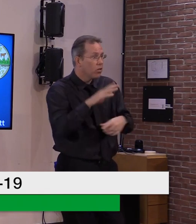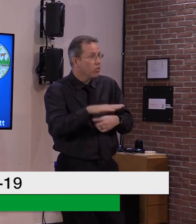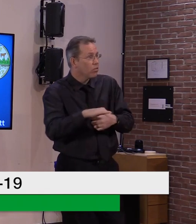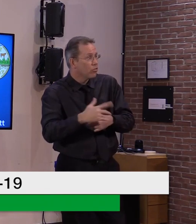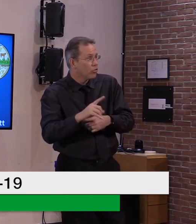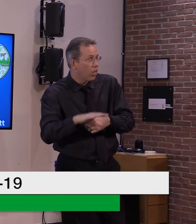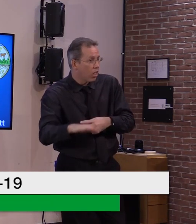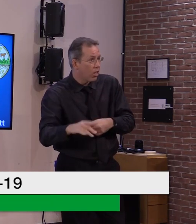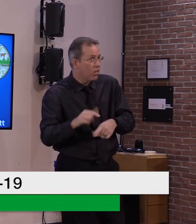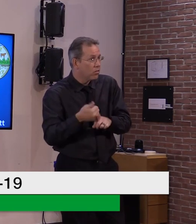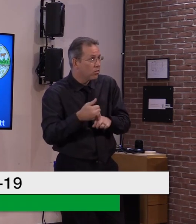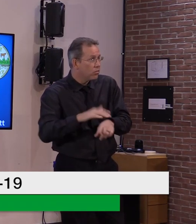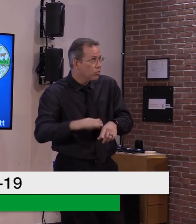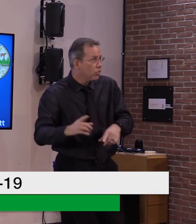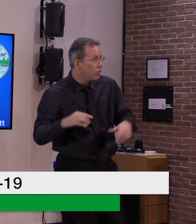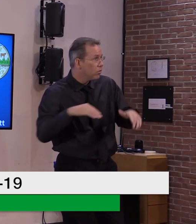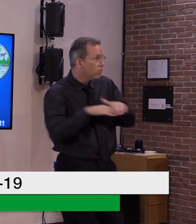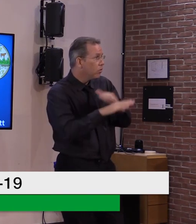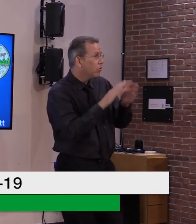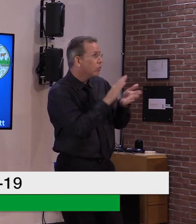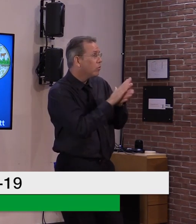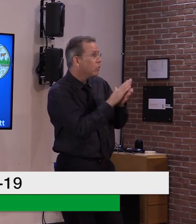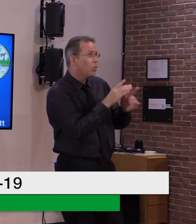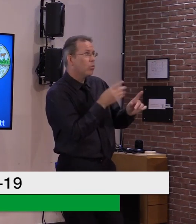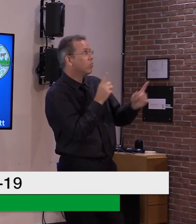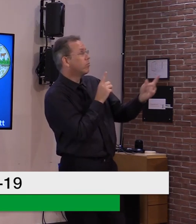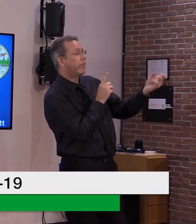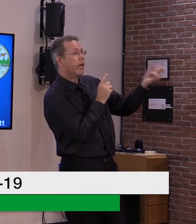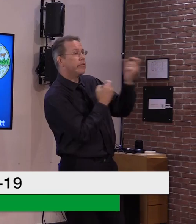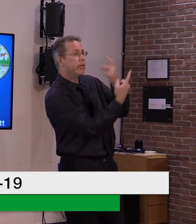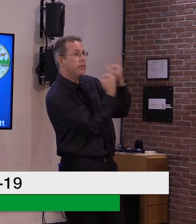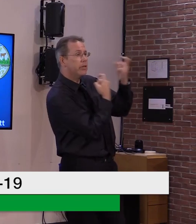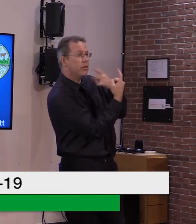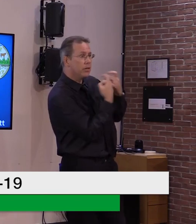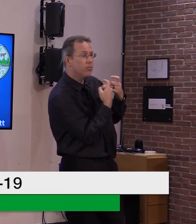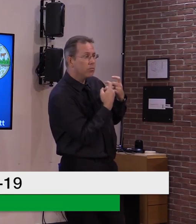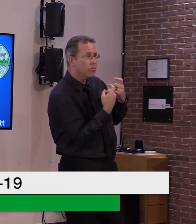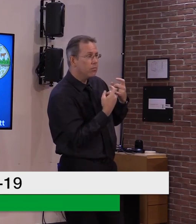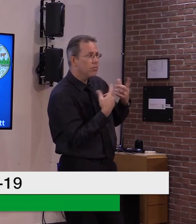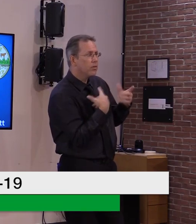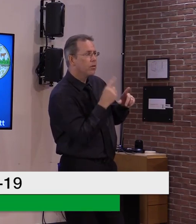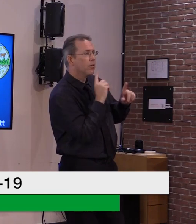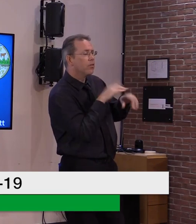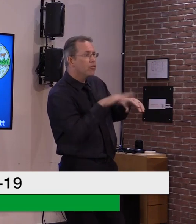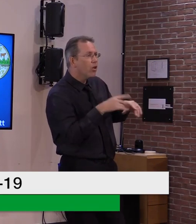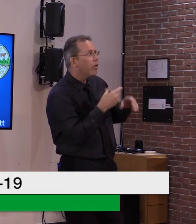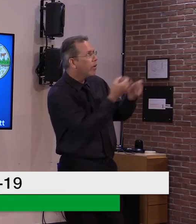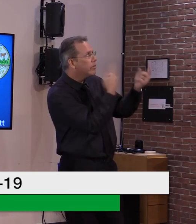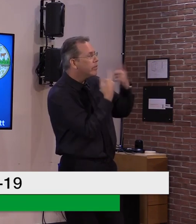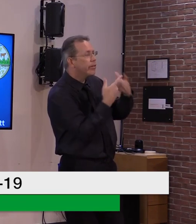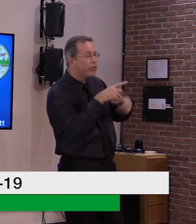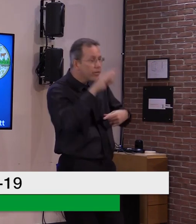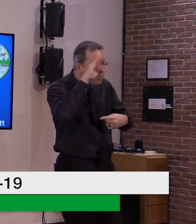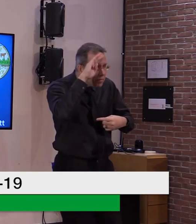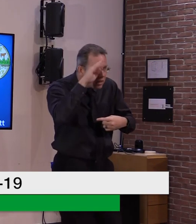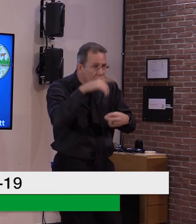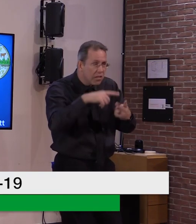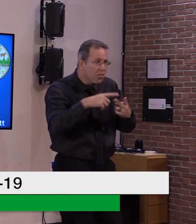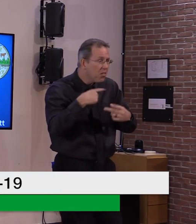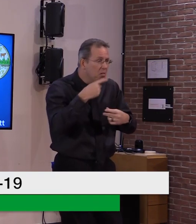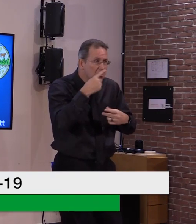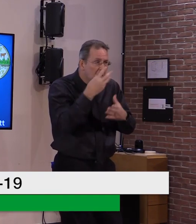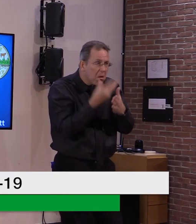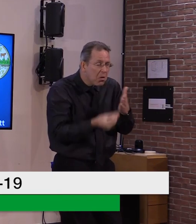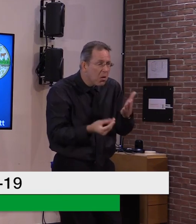check has to be completed includes a number of questions pertaining to symptoms a temperature check uh fairly recently an